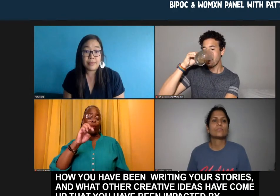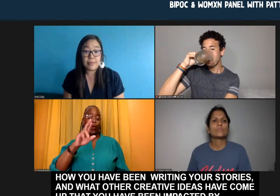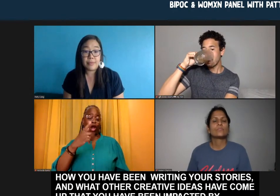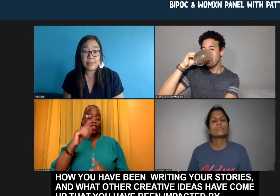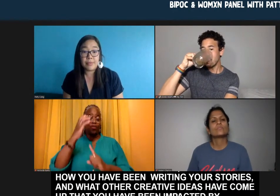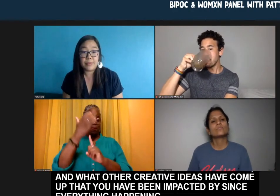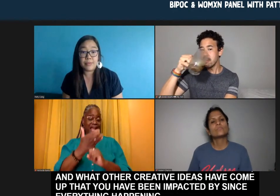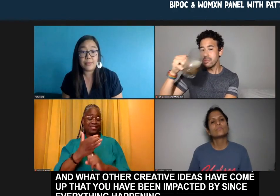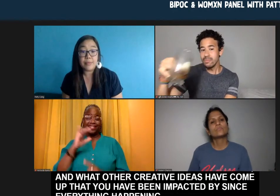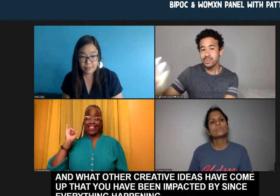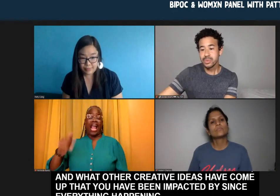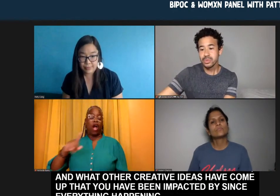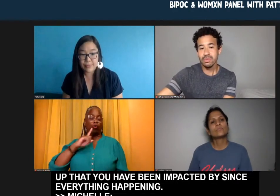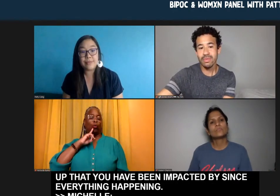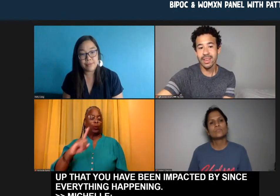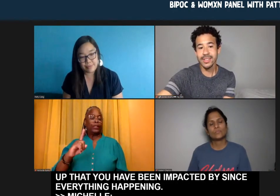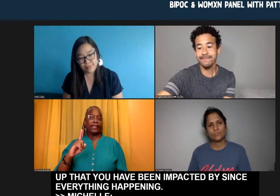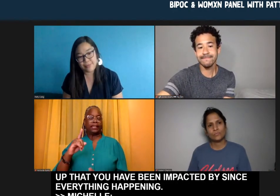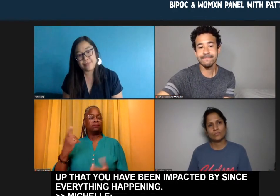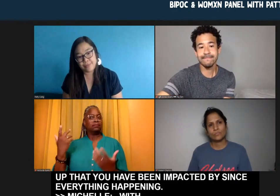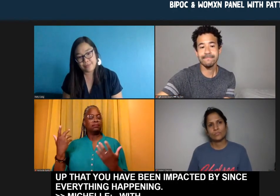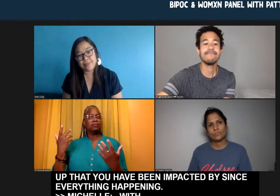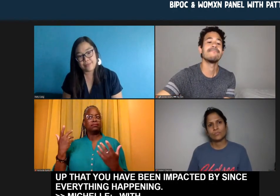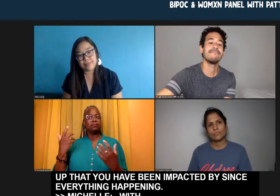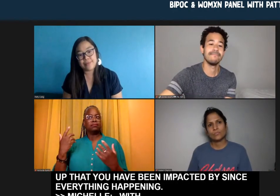Matter and We Wear the Mask,